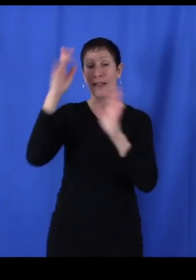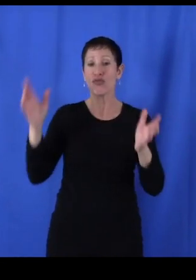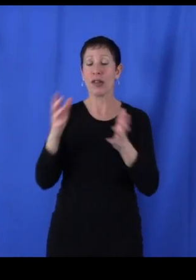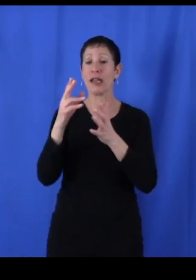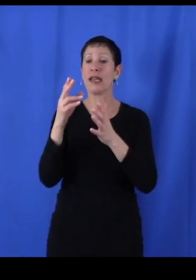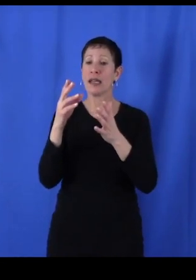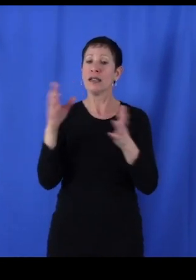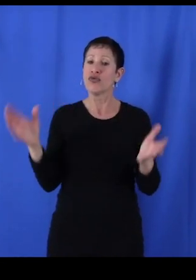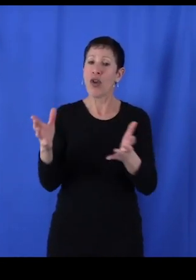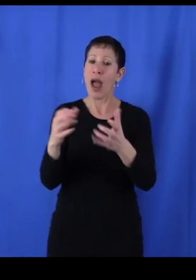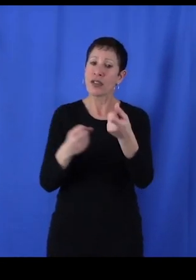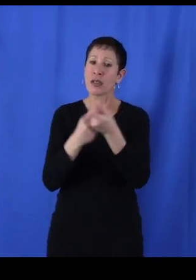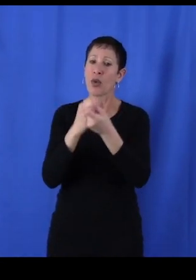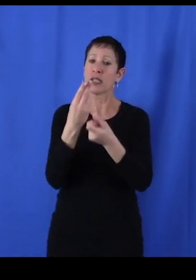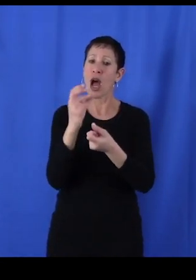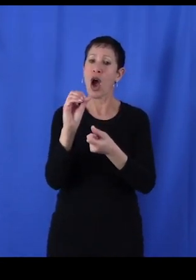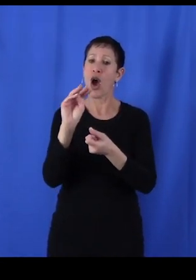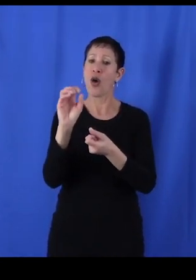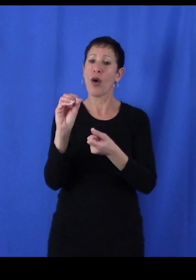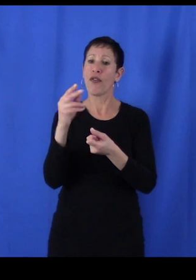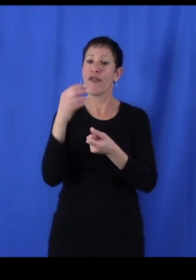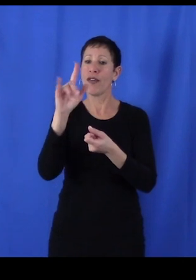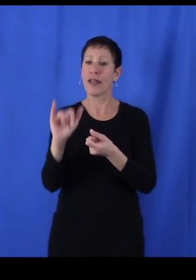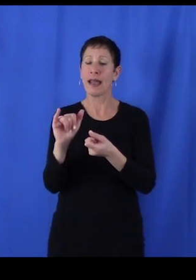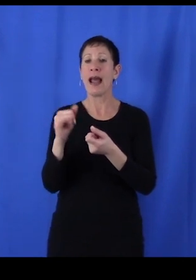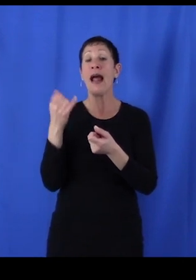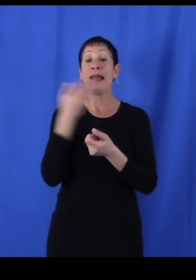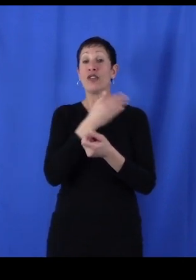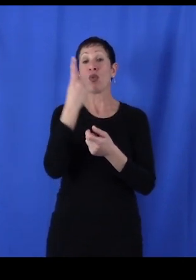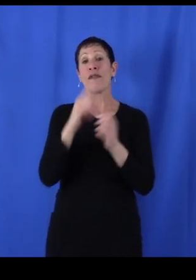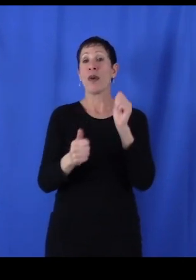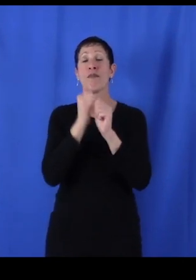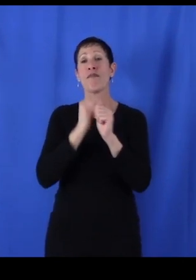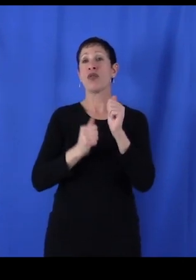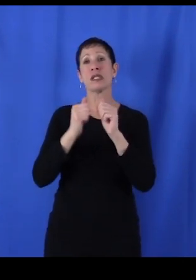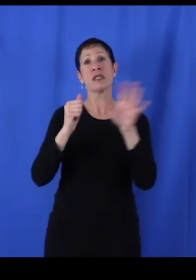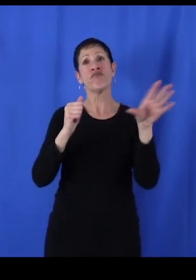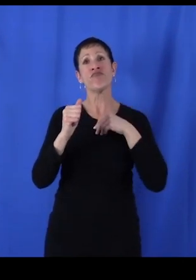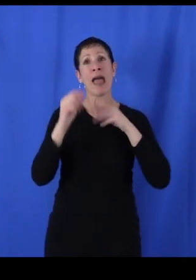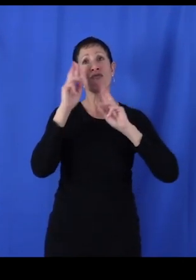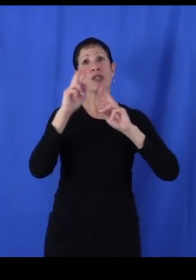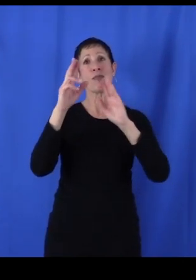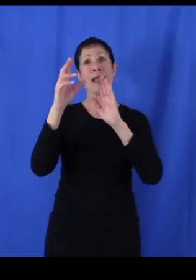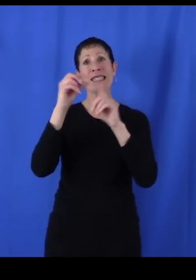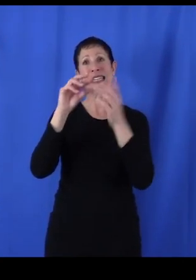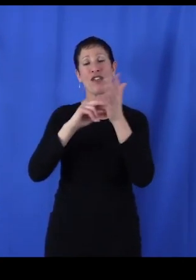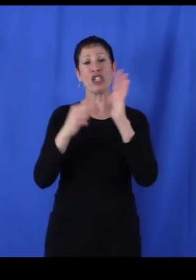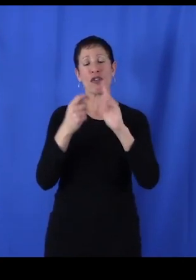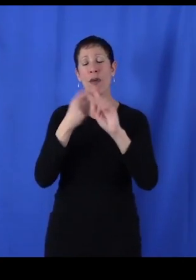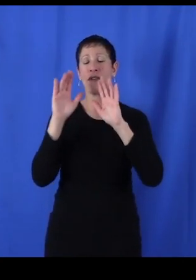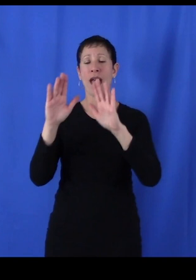drives homophily. And here you see one of the most respected definitions of homophily from a